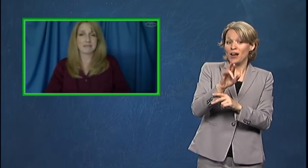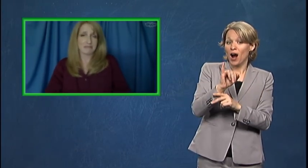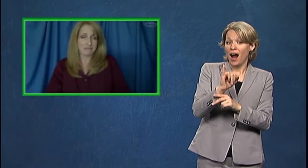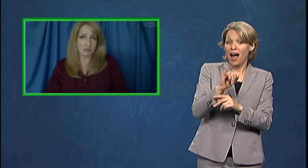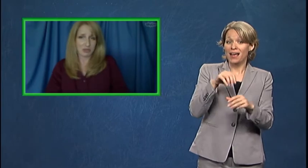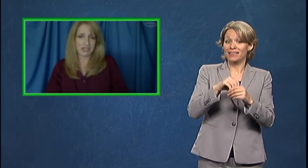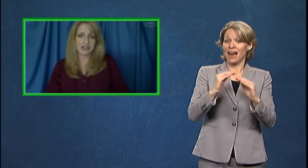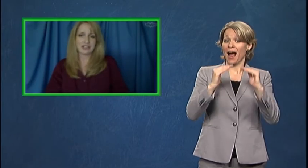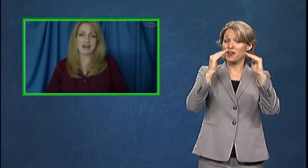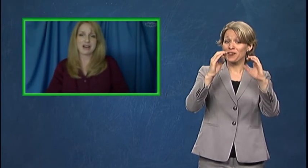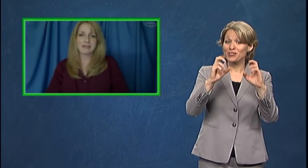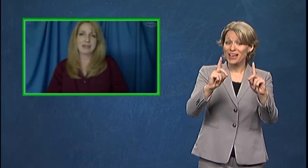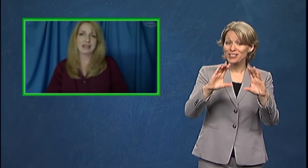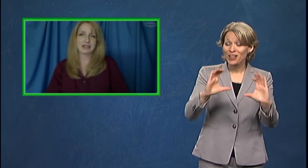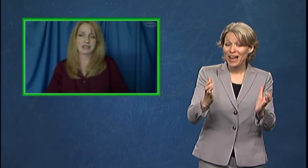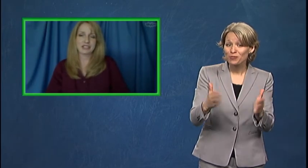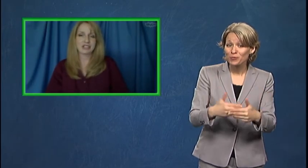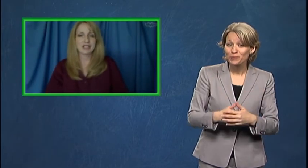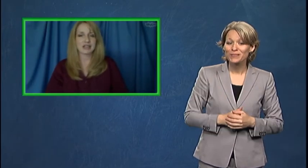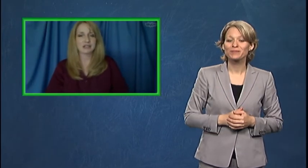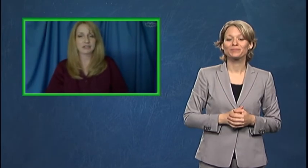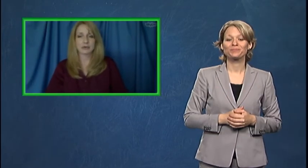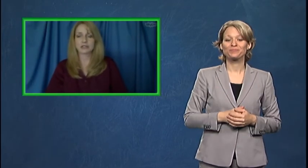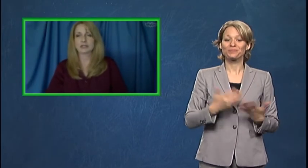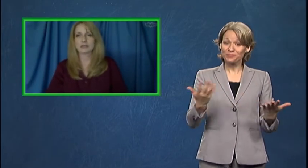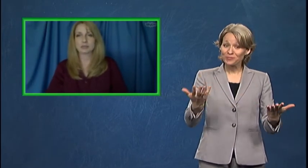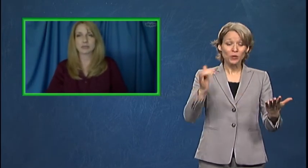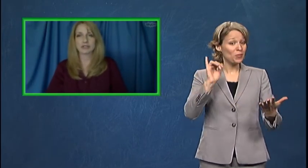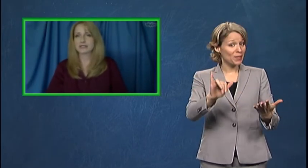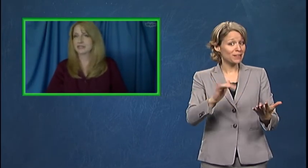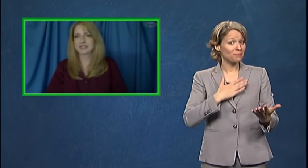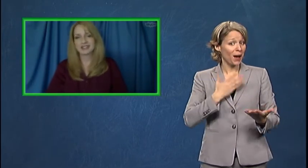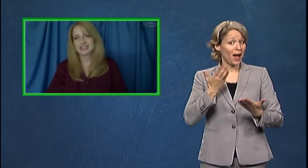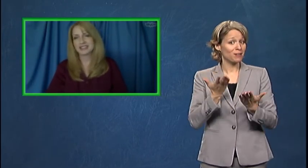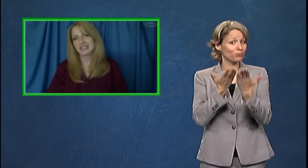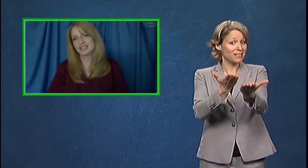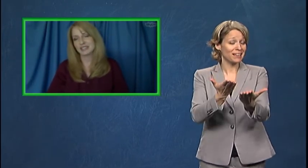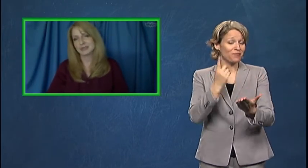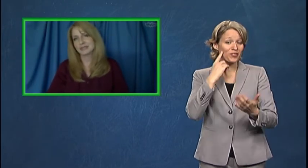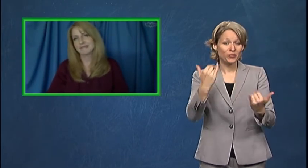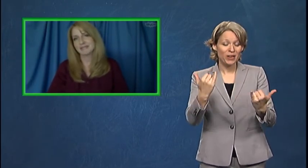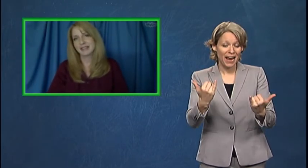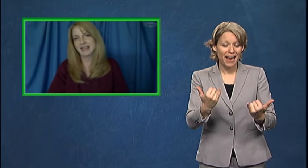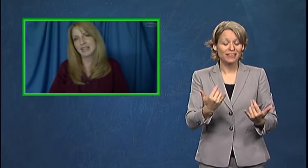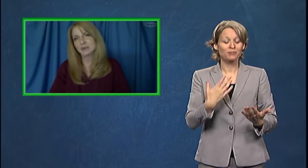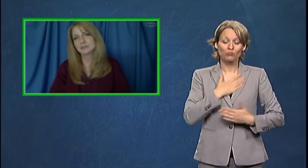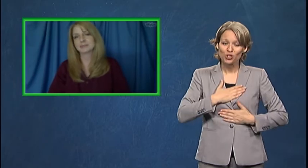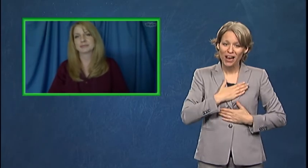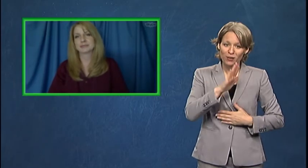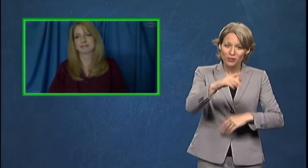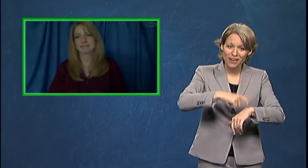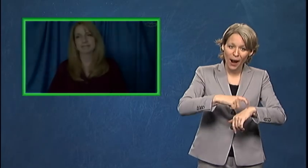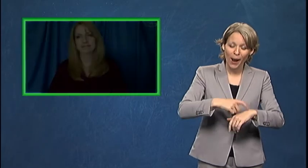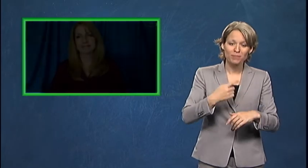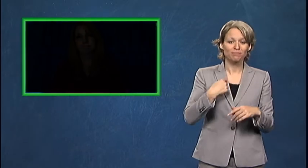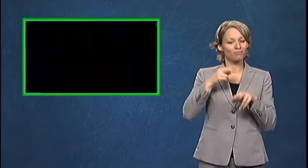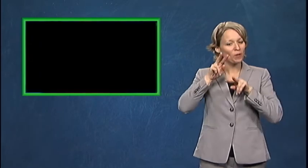I appreciate your time and your attention, and I look forward to a productive discussion of the issues. Thank you.